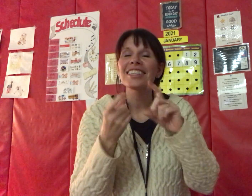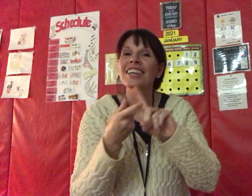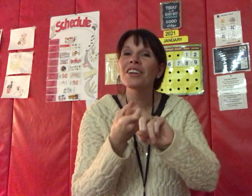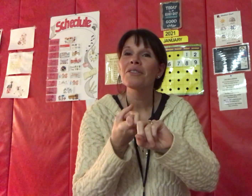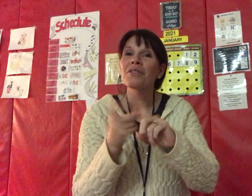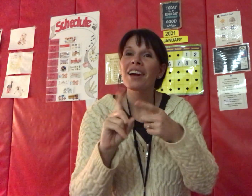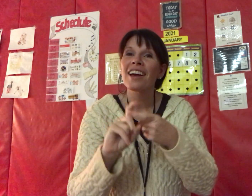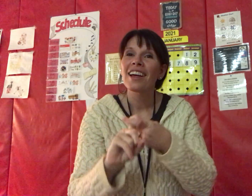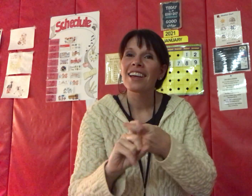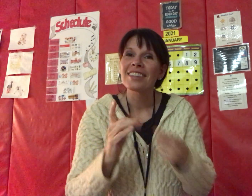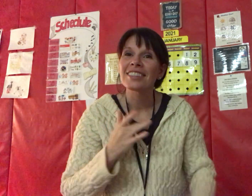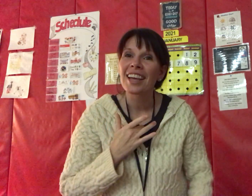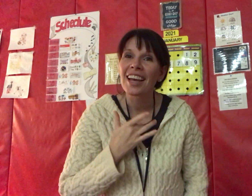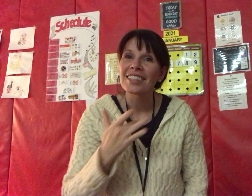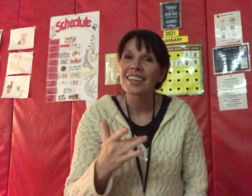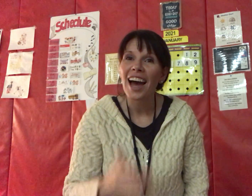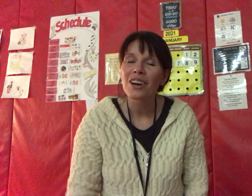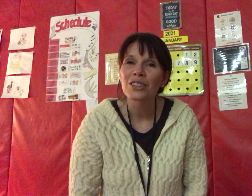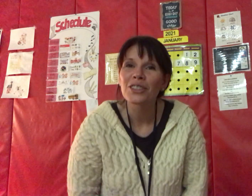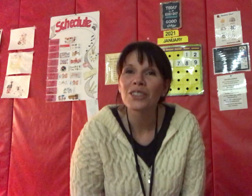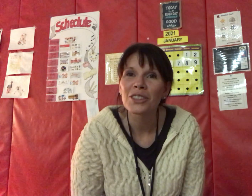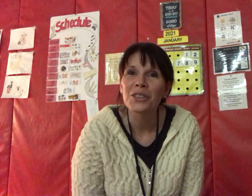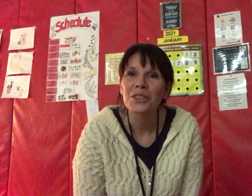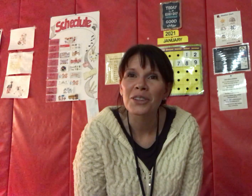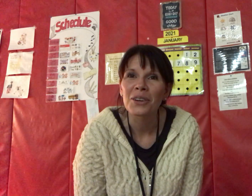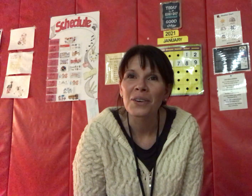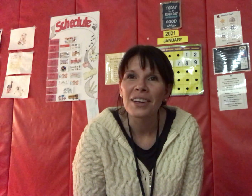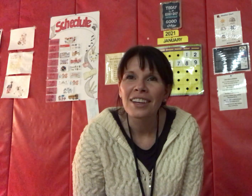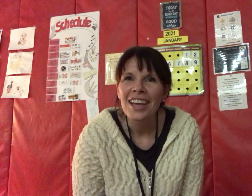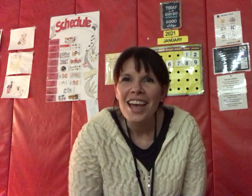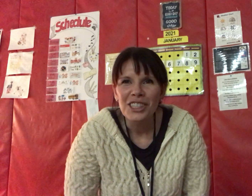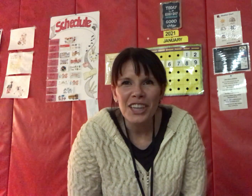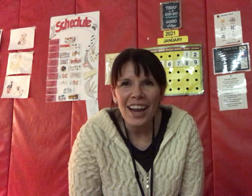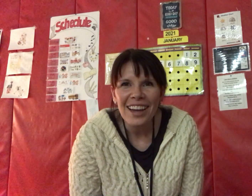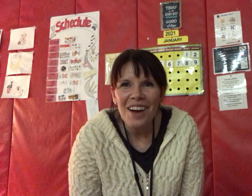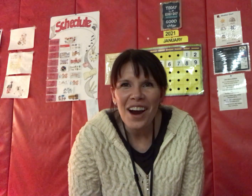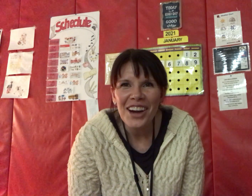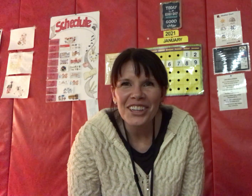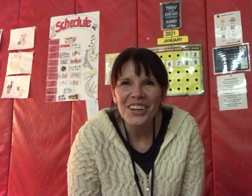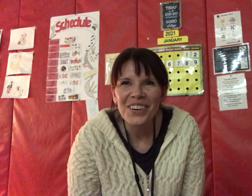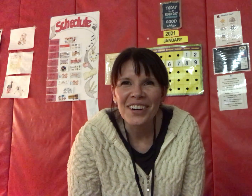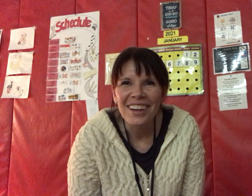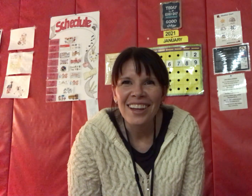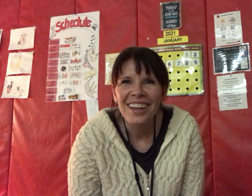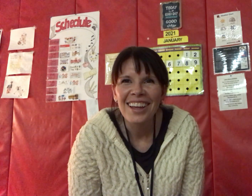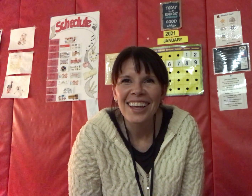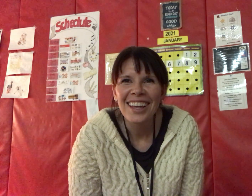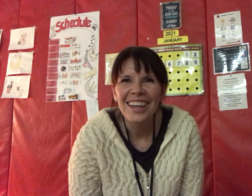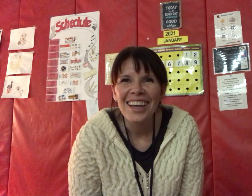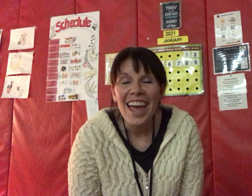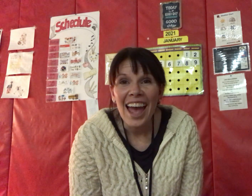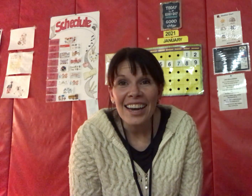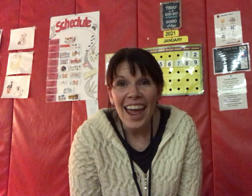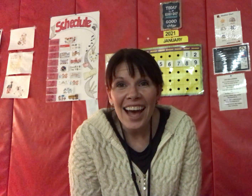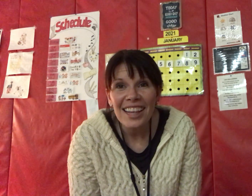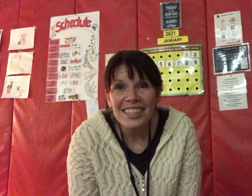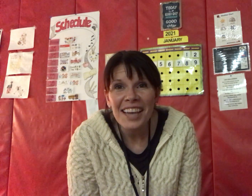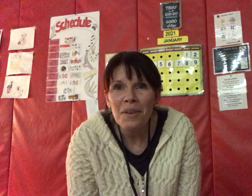dear friends, and how do you do? Jack, how are you? And Alex, how are